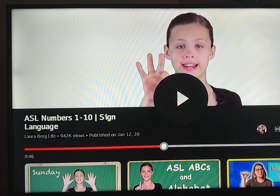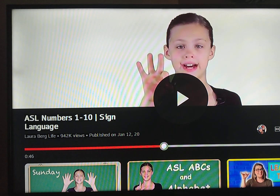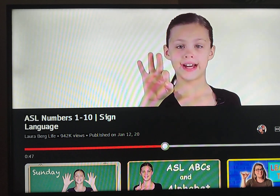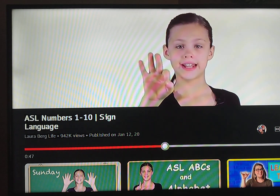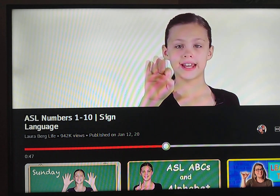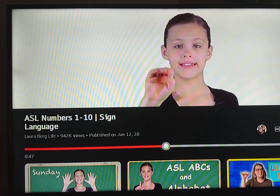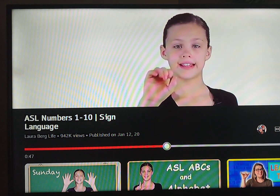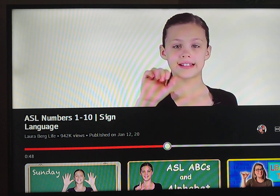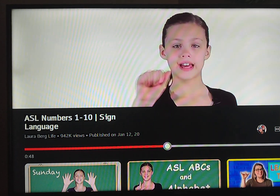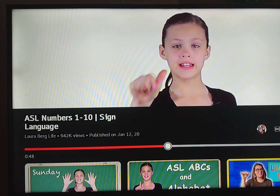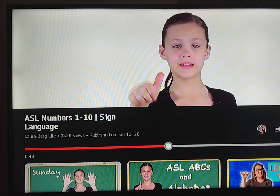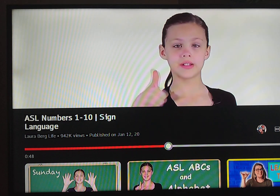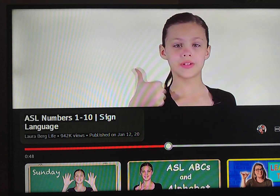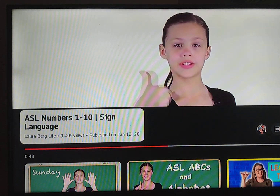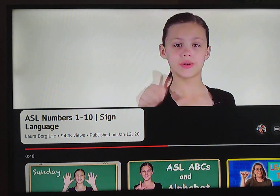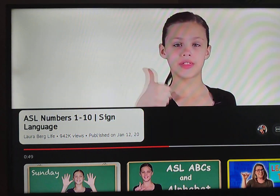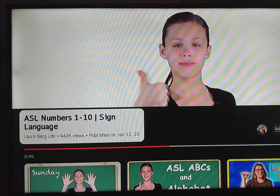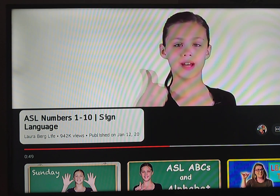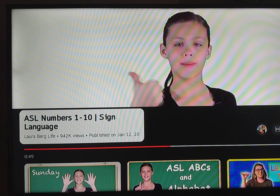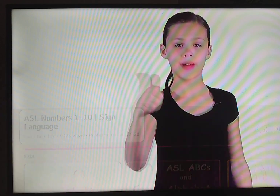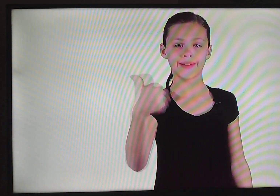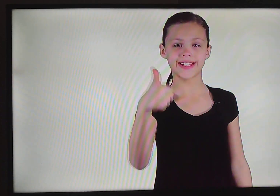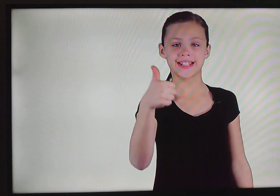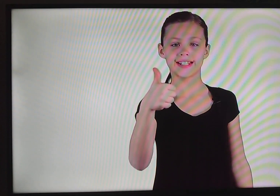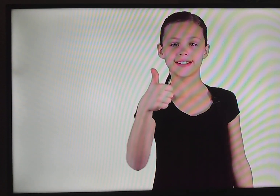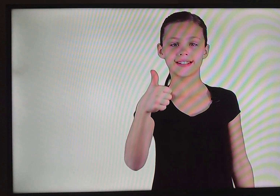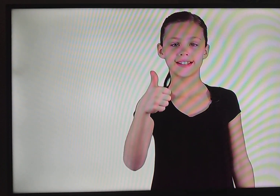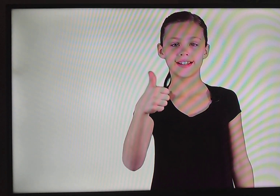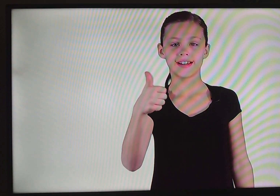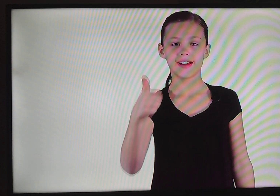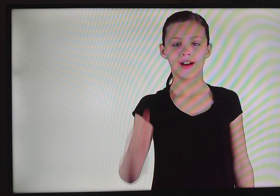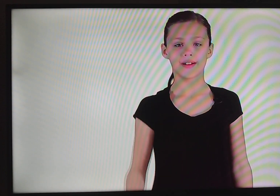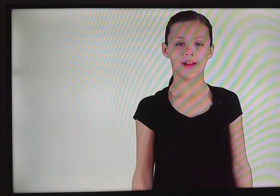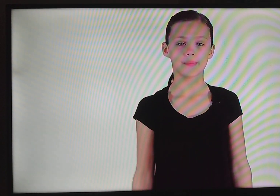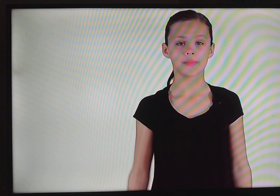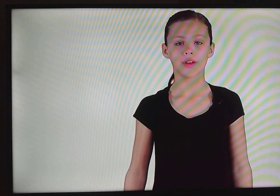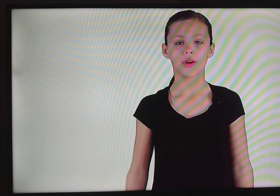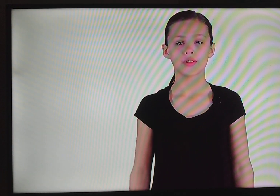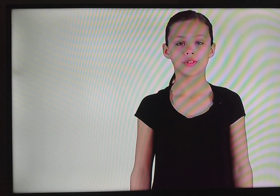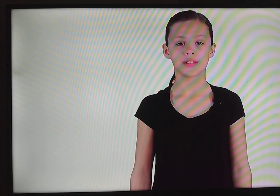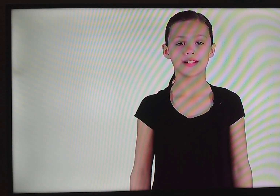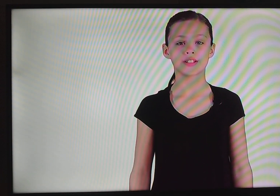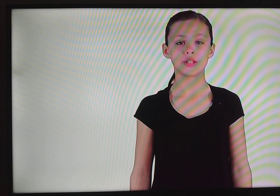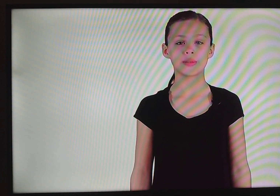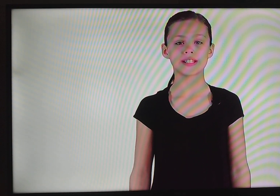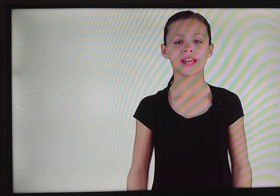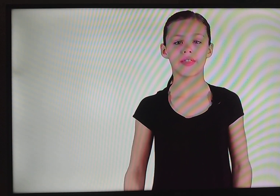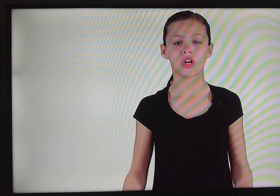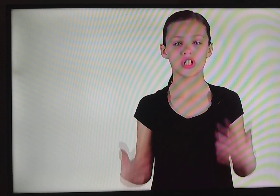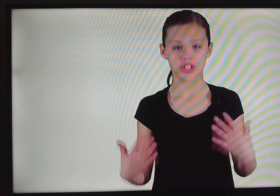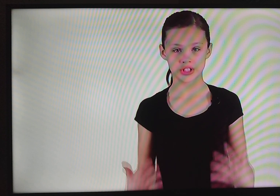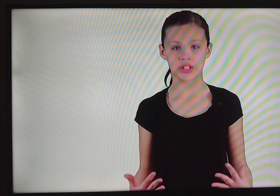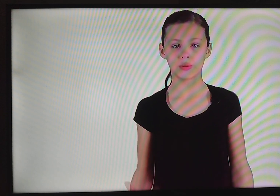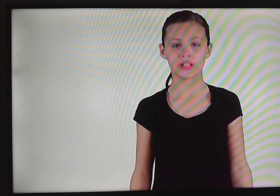Nine and then ten you just do a thumbs up and wiggle it Okay, one more time. So let's do it together slowly